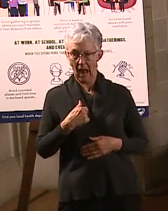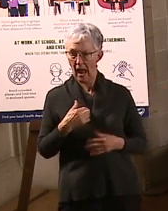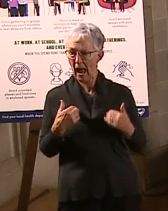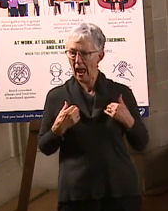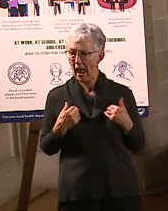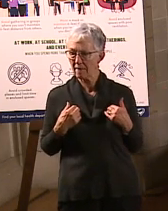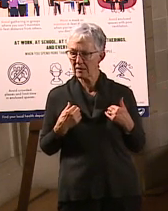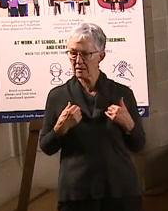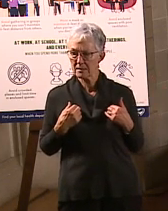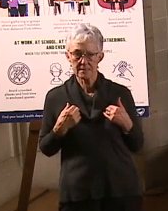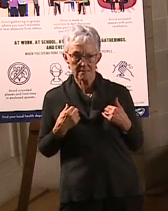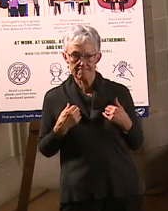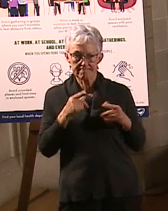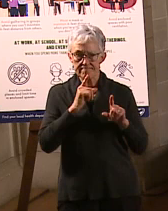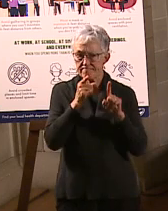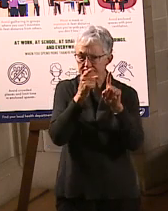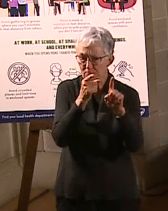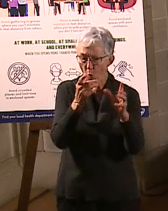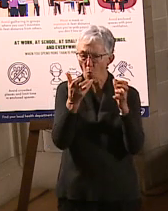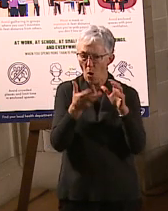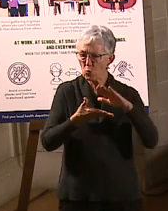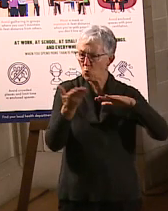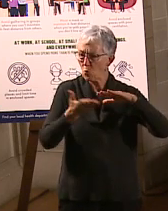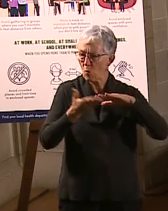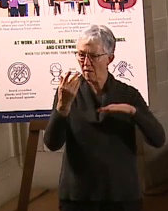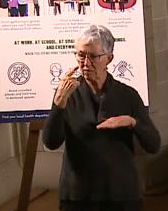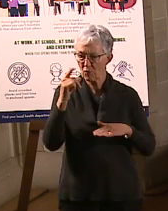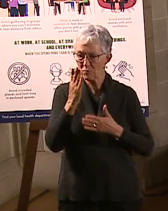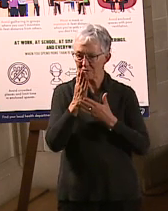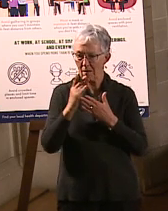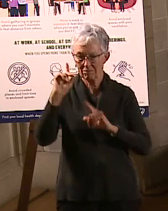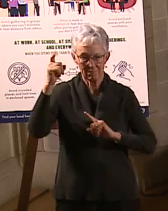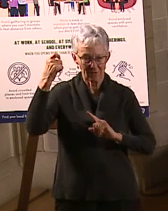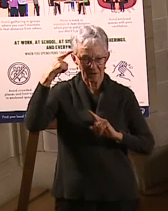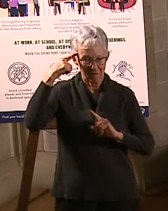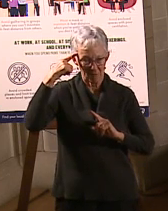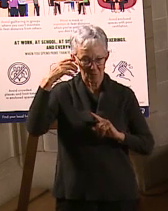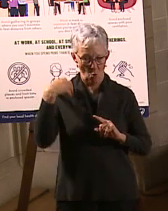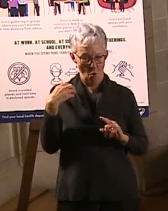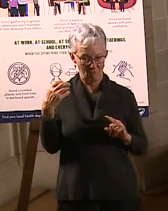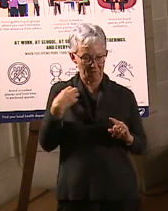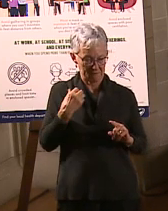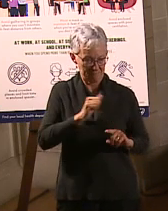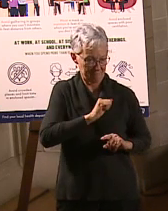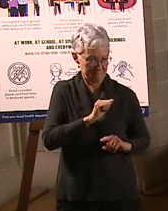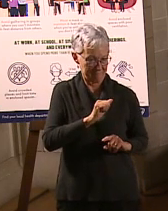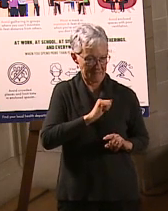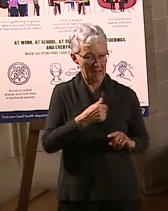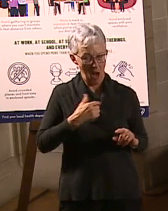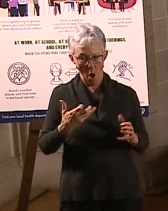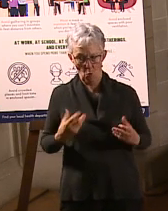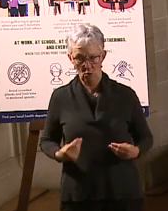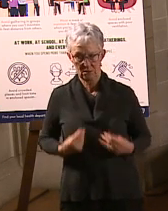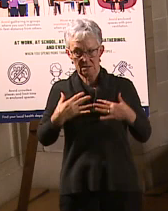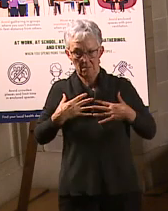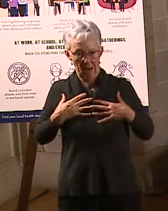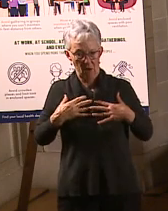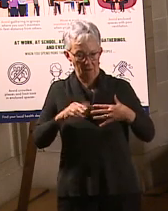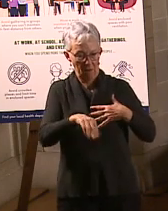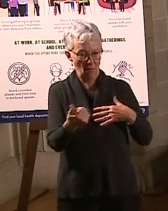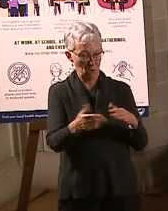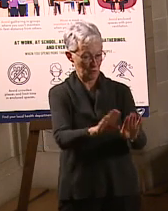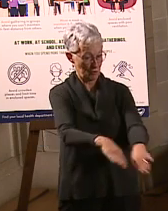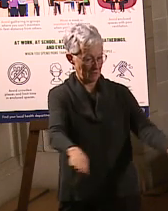run for office myself. And continue that work and continue to inspire the next generation of ed reformers and leaders in our